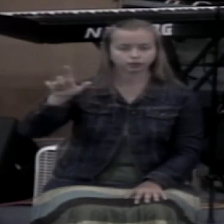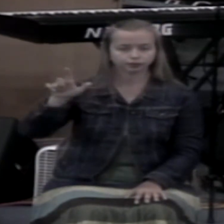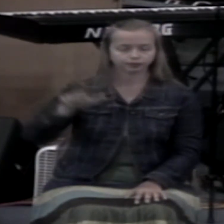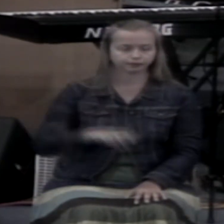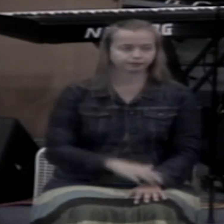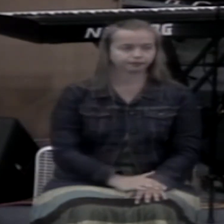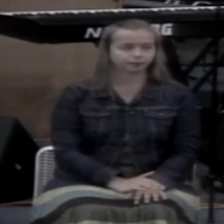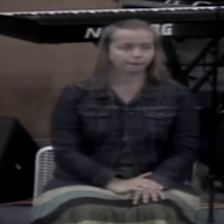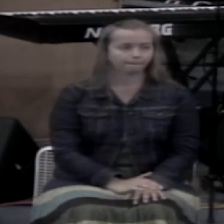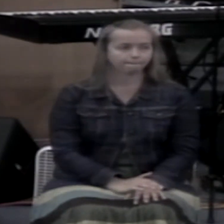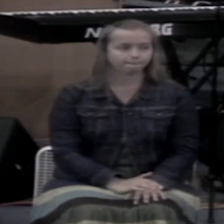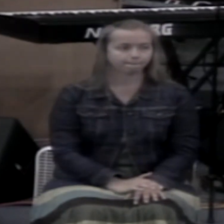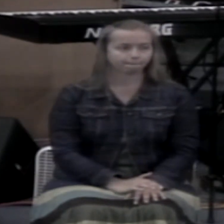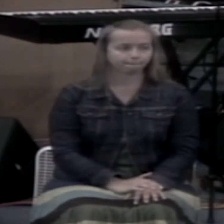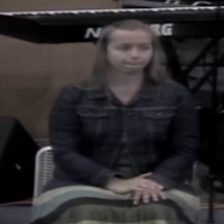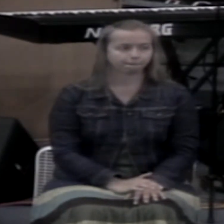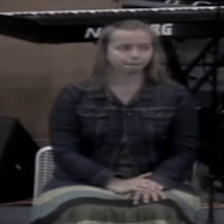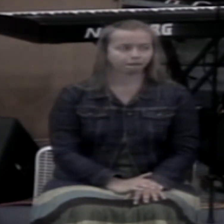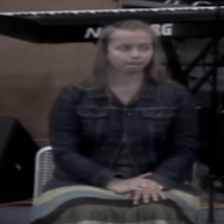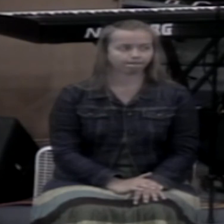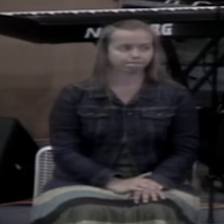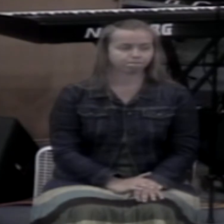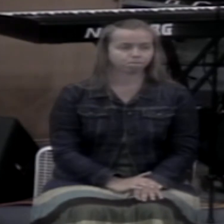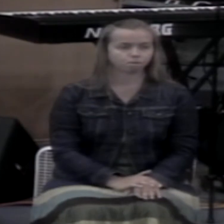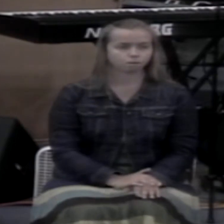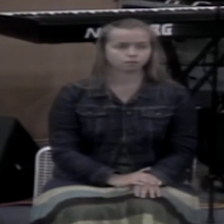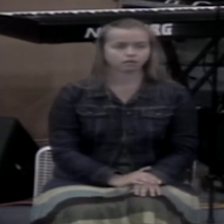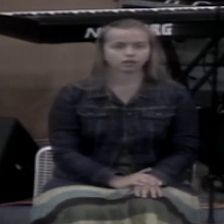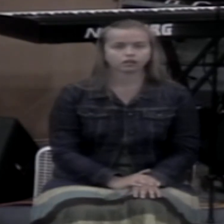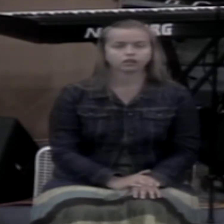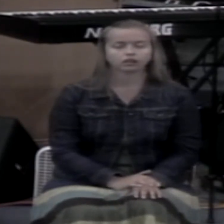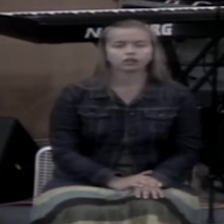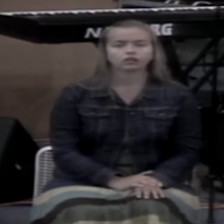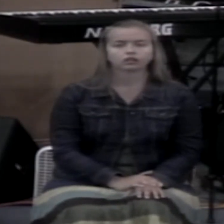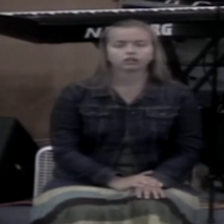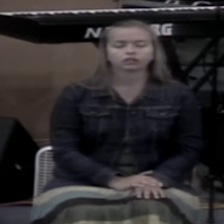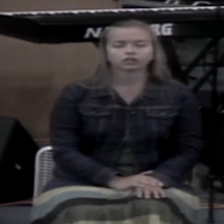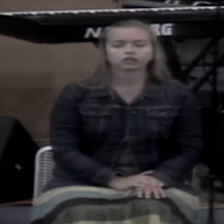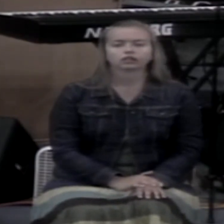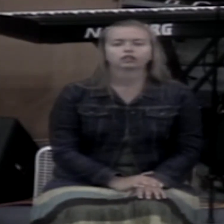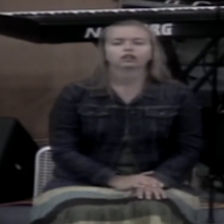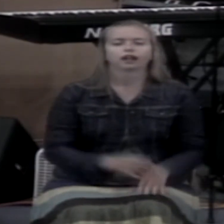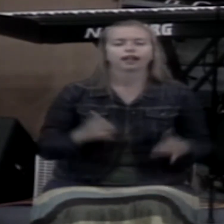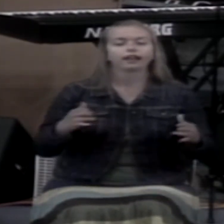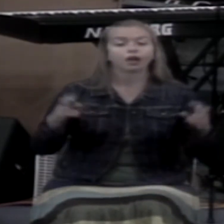5, verse 21, the Bible says, submitting yourselves one to another in the fear of the Lord.